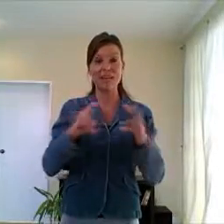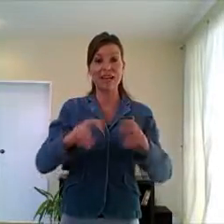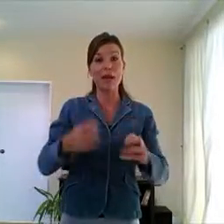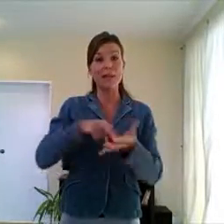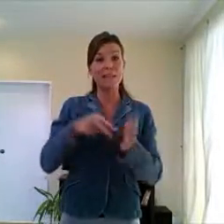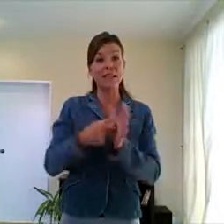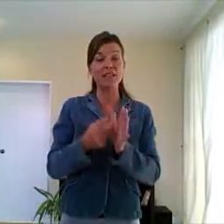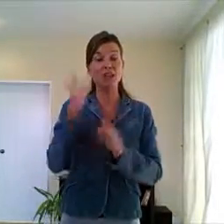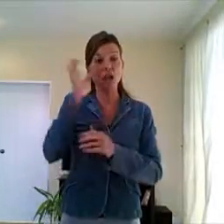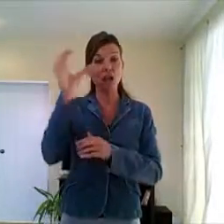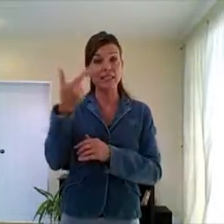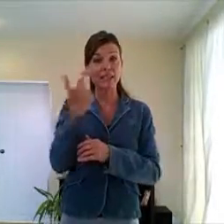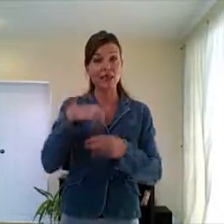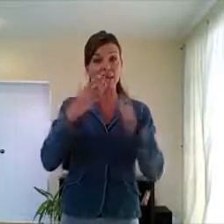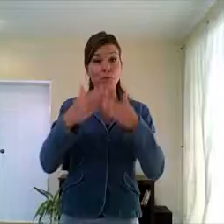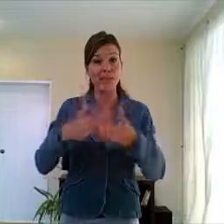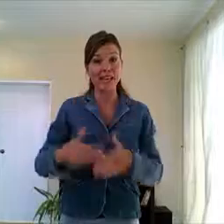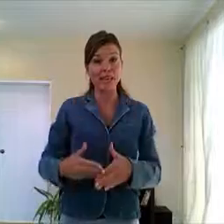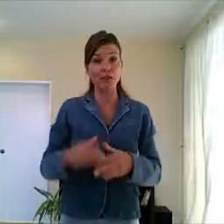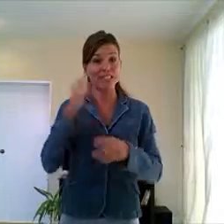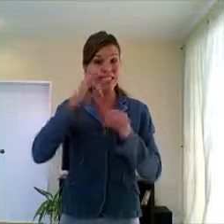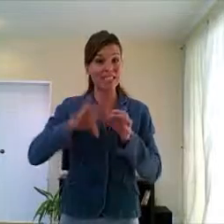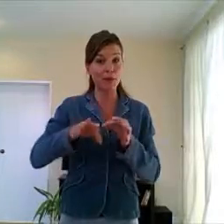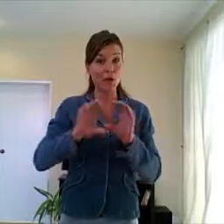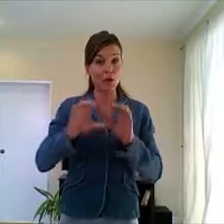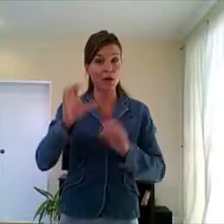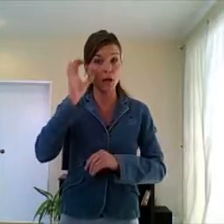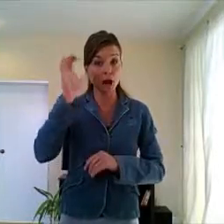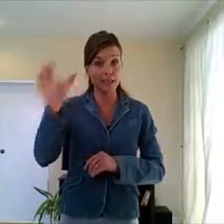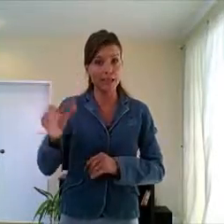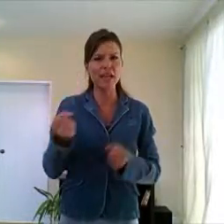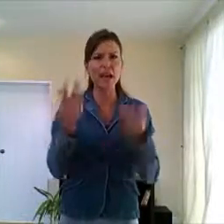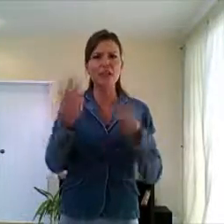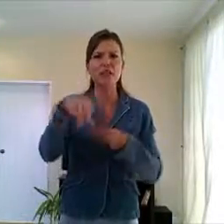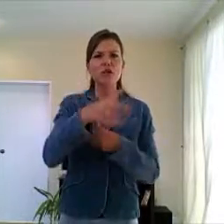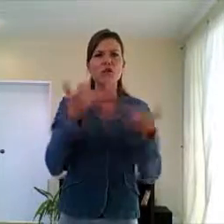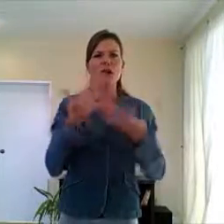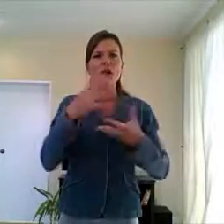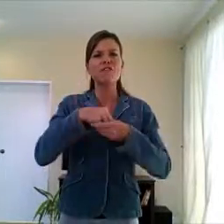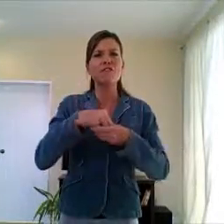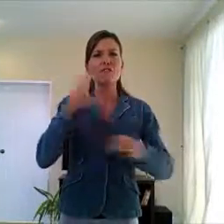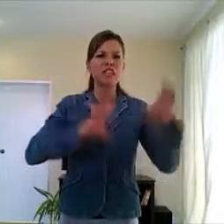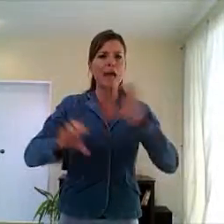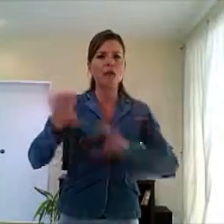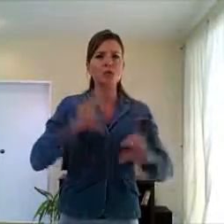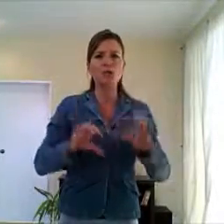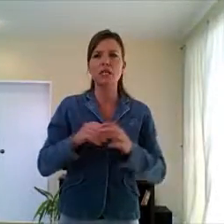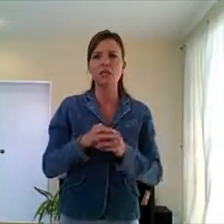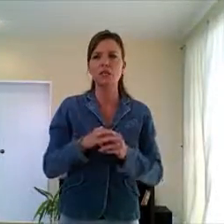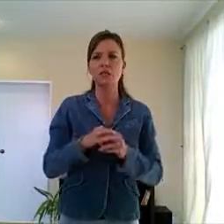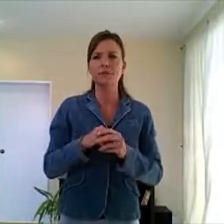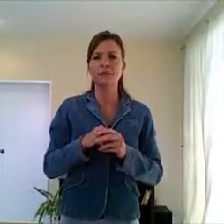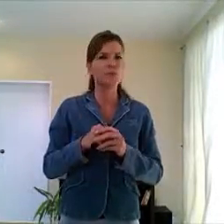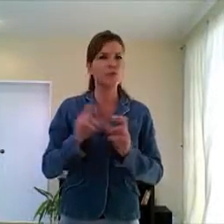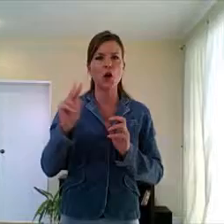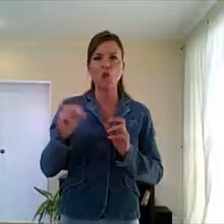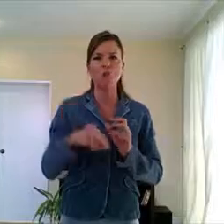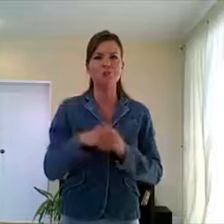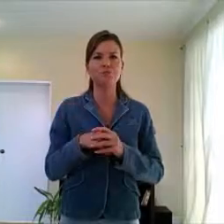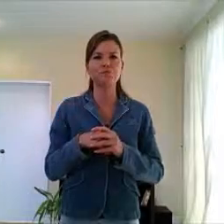into simpler concepts. And if I asked you to, how many people are in chemistry right now? Are you taking chemistry? No. Okay, math